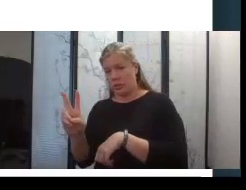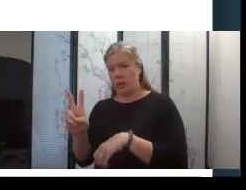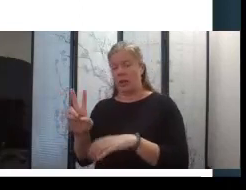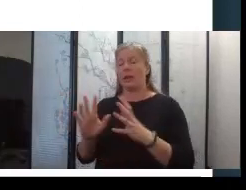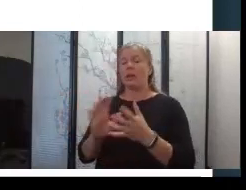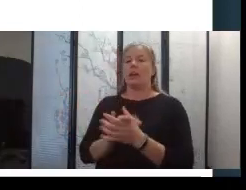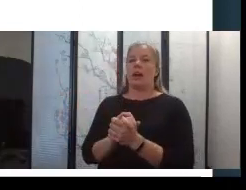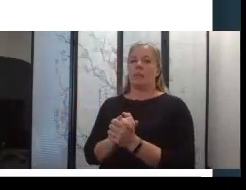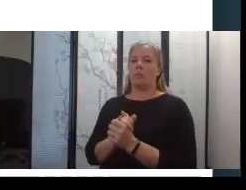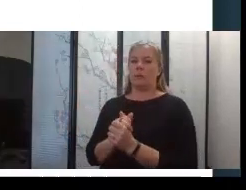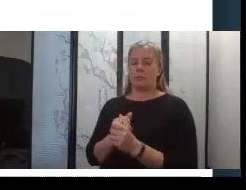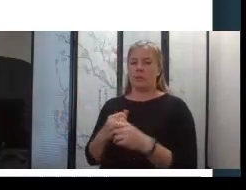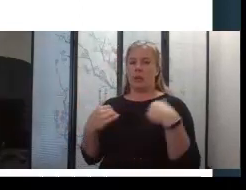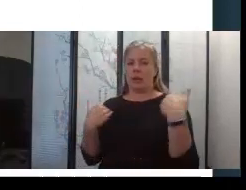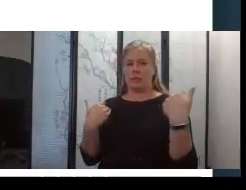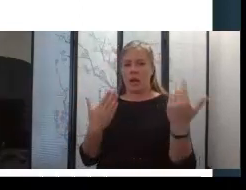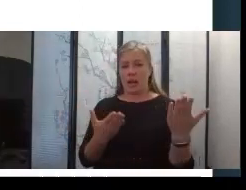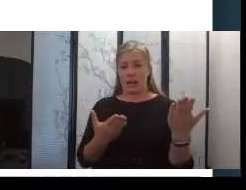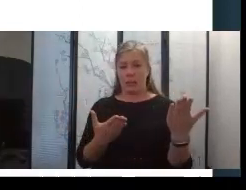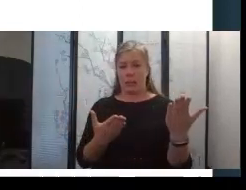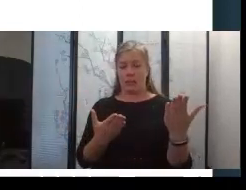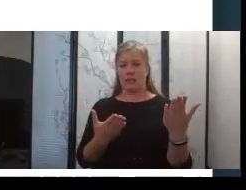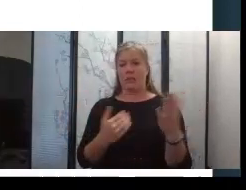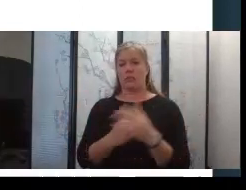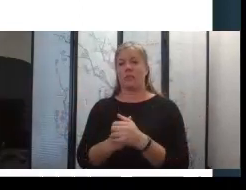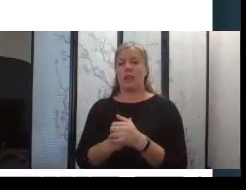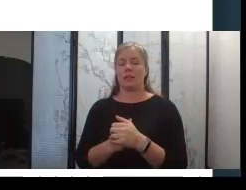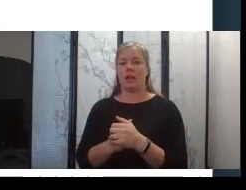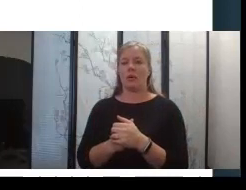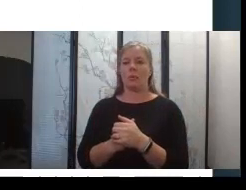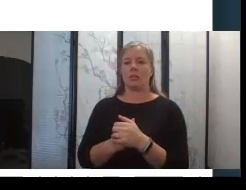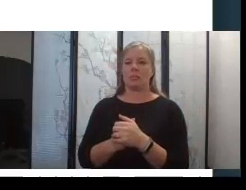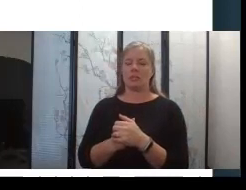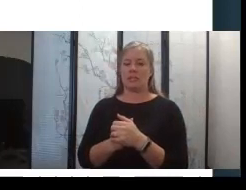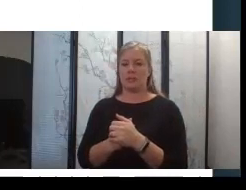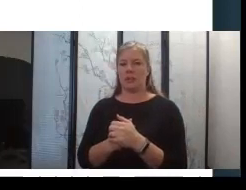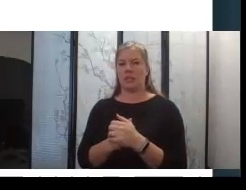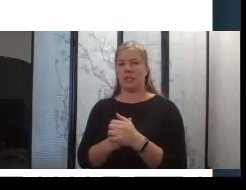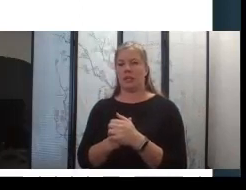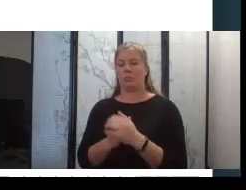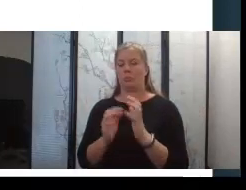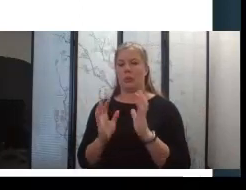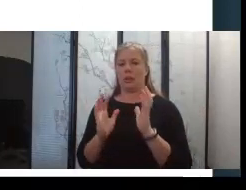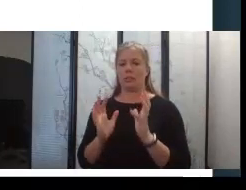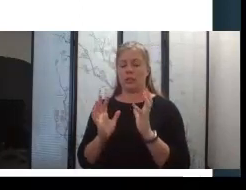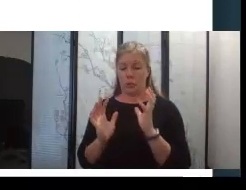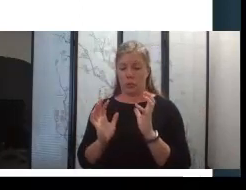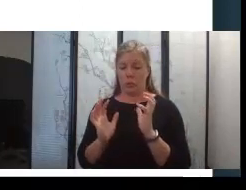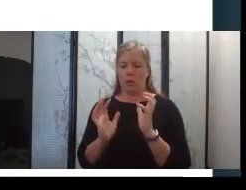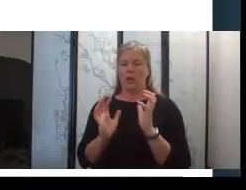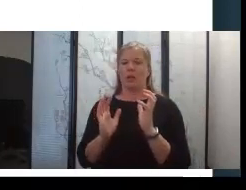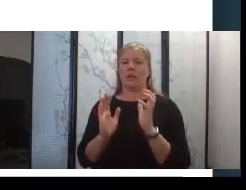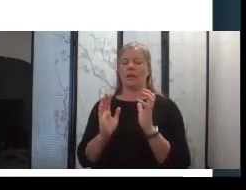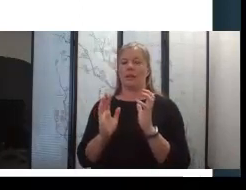or 2 o'clock. When we're speaking of time in this feature of ASL, we're specifically referring